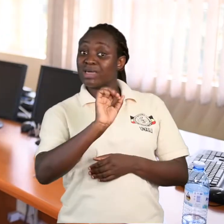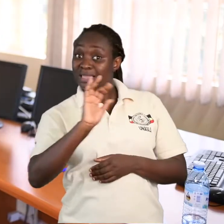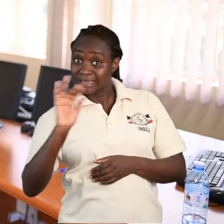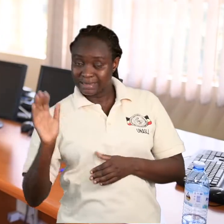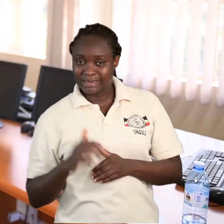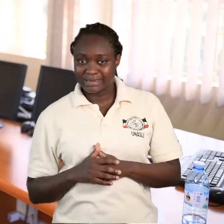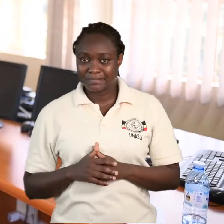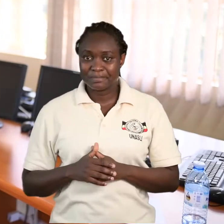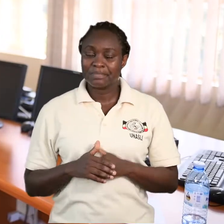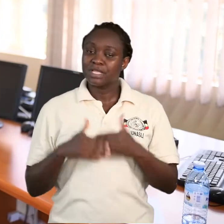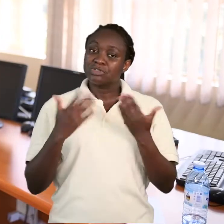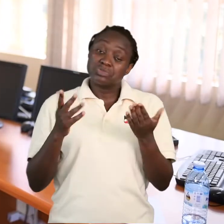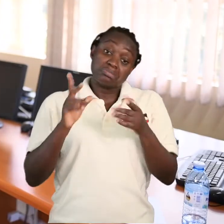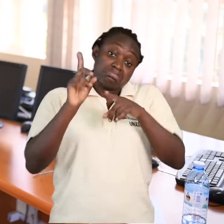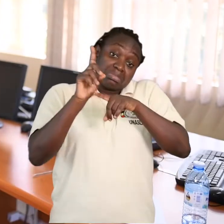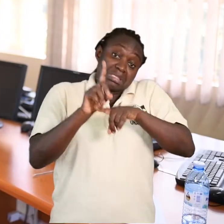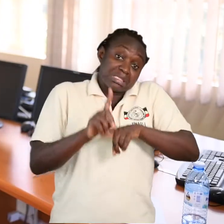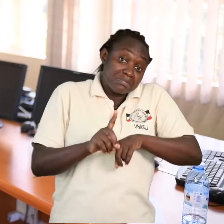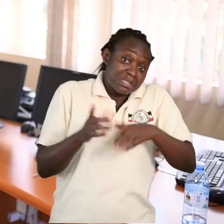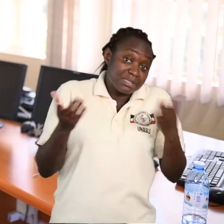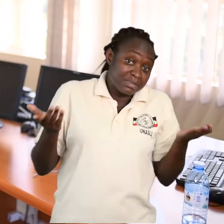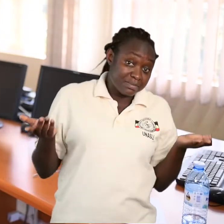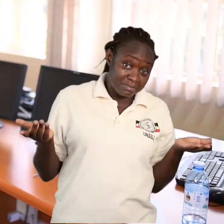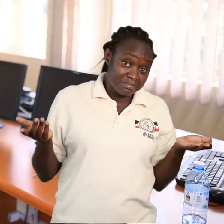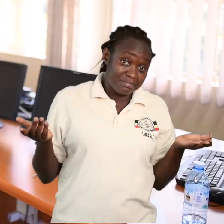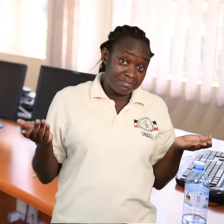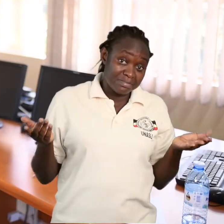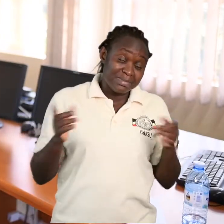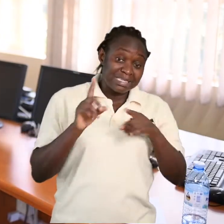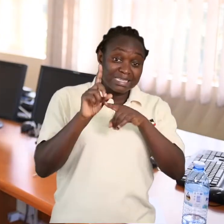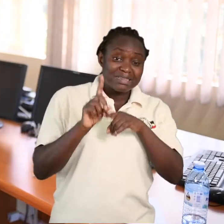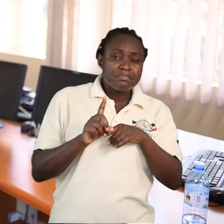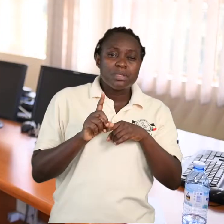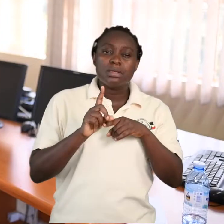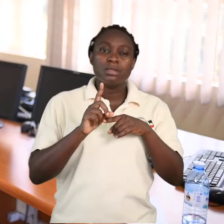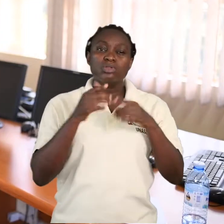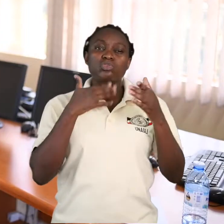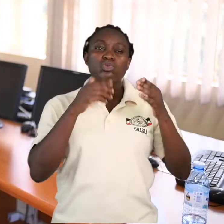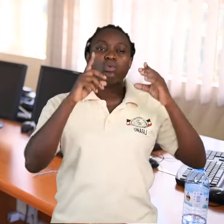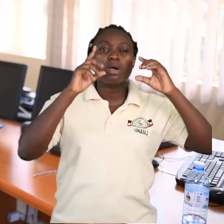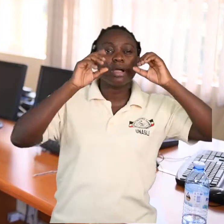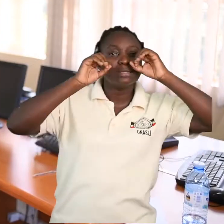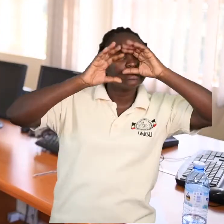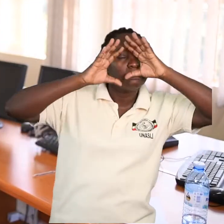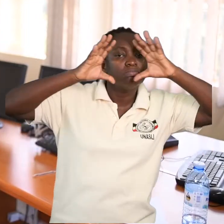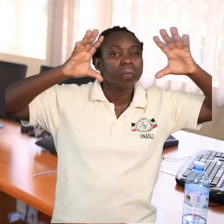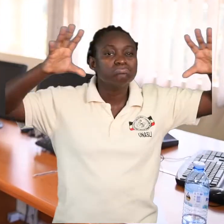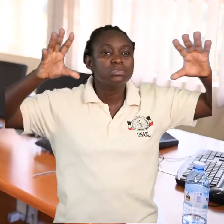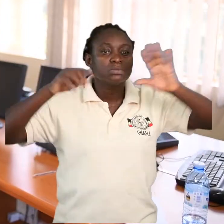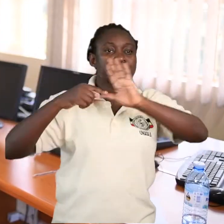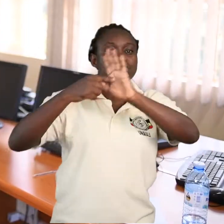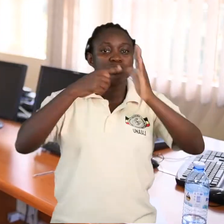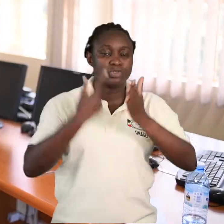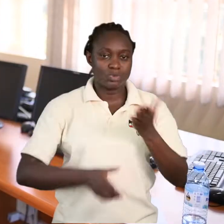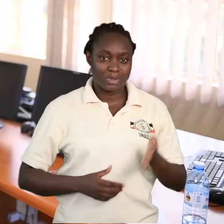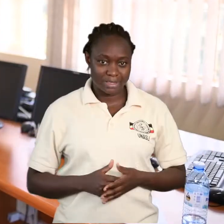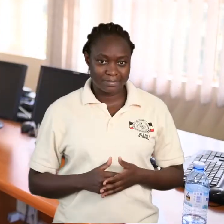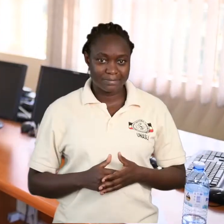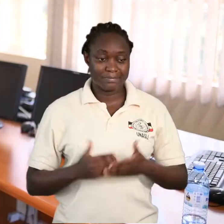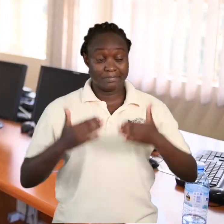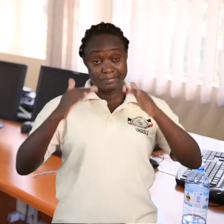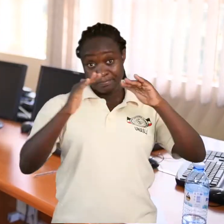So the lettering depends on the type of image you want to illustrate. Step